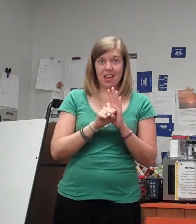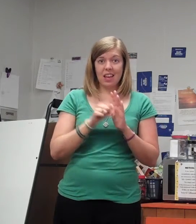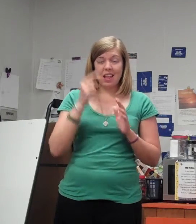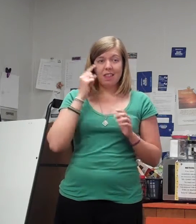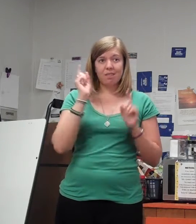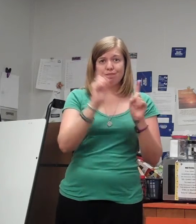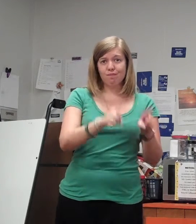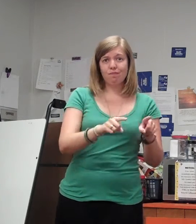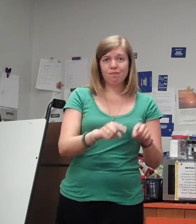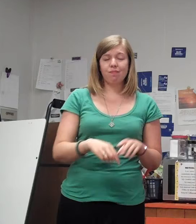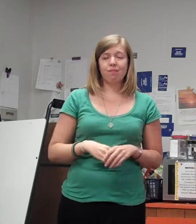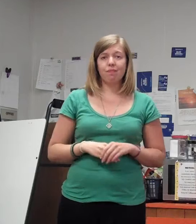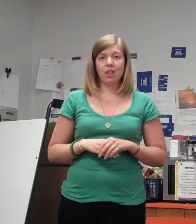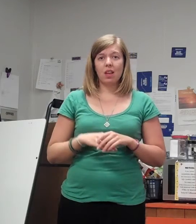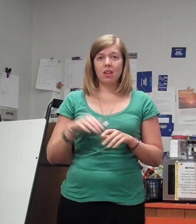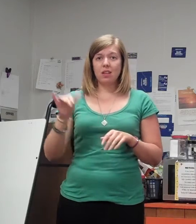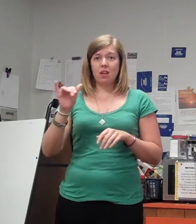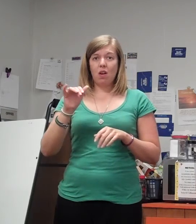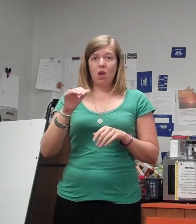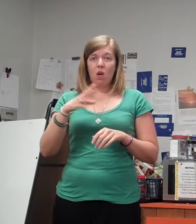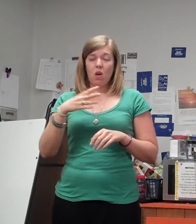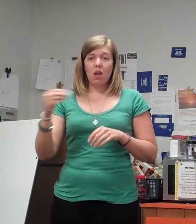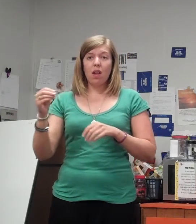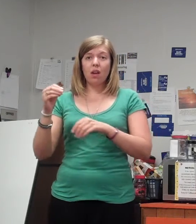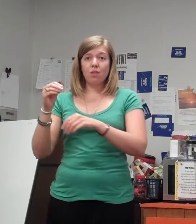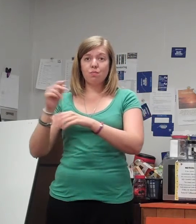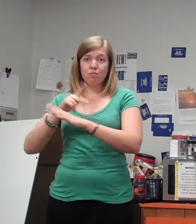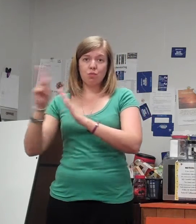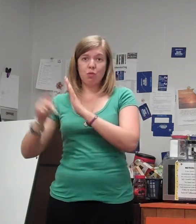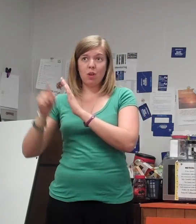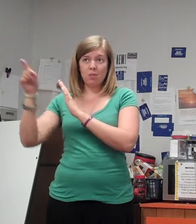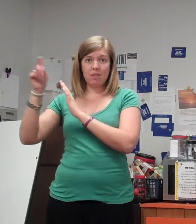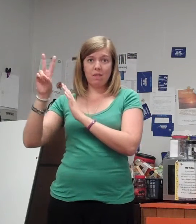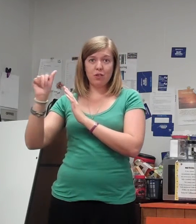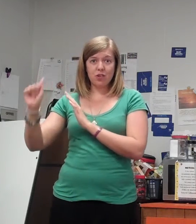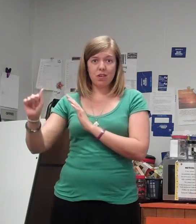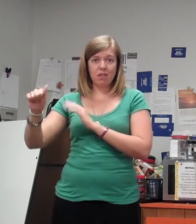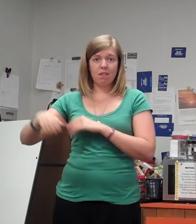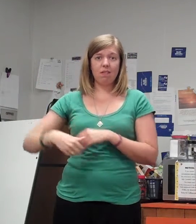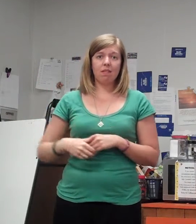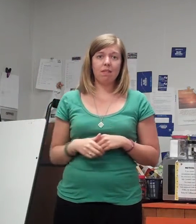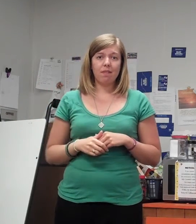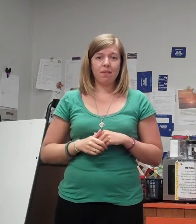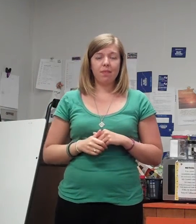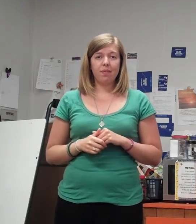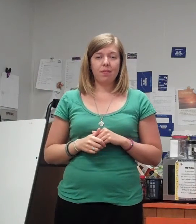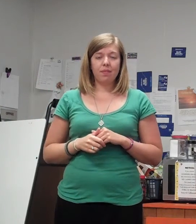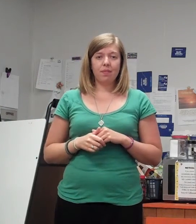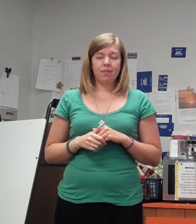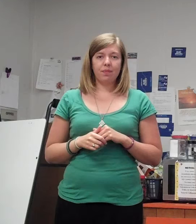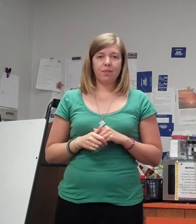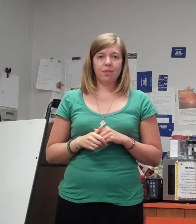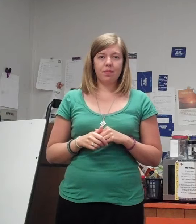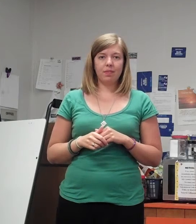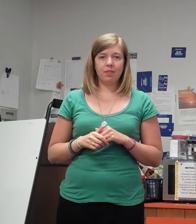programs over in Virginia, and just taken classes as I needed to, I guess, plug up a hole in my Swiss